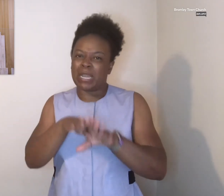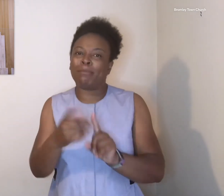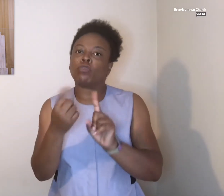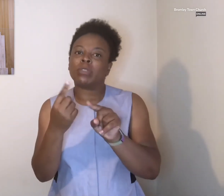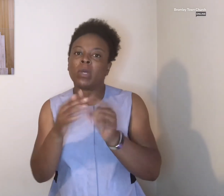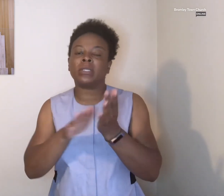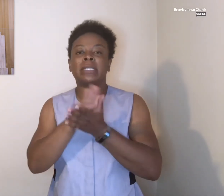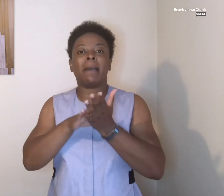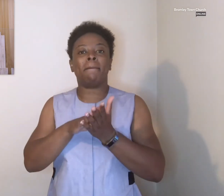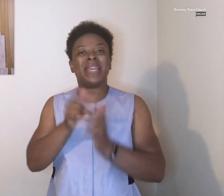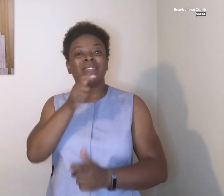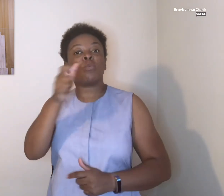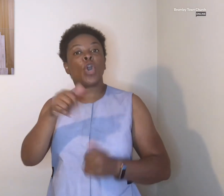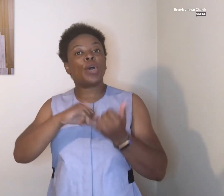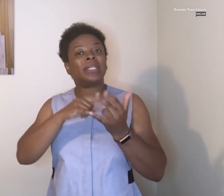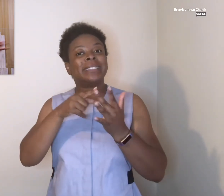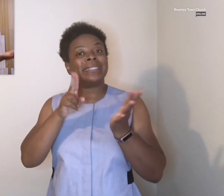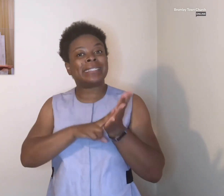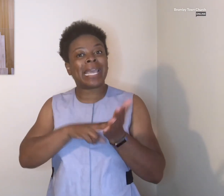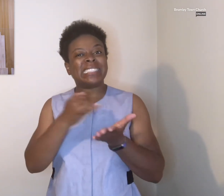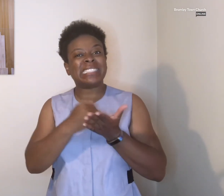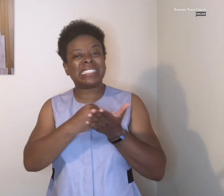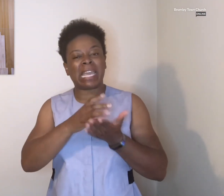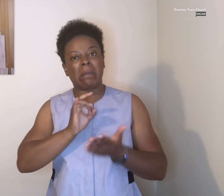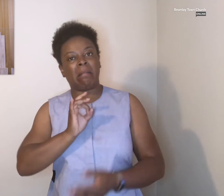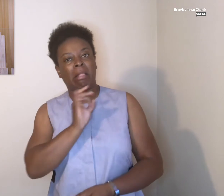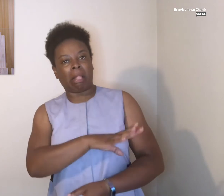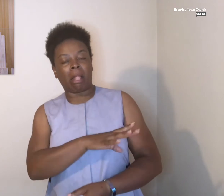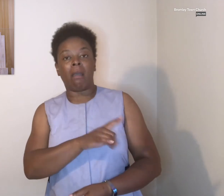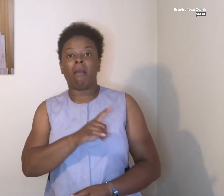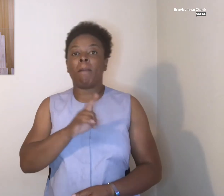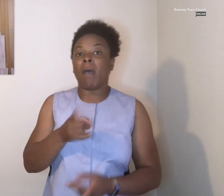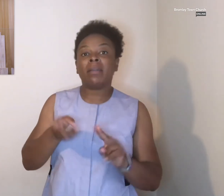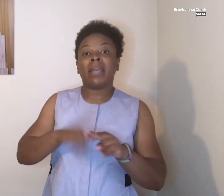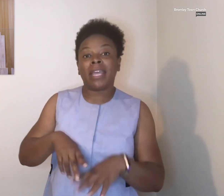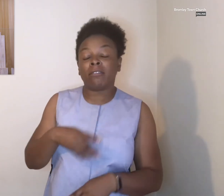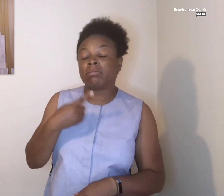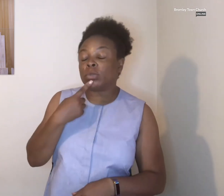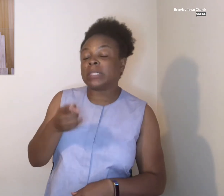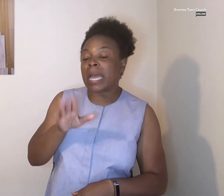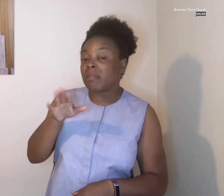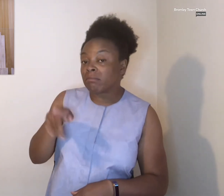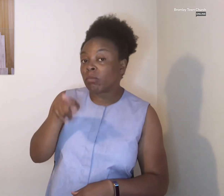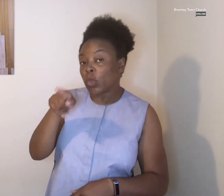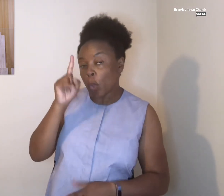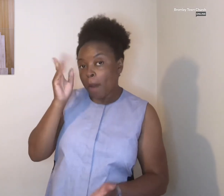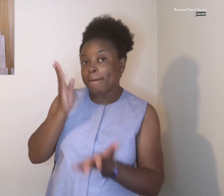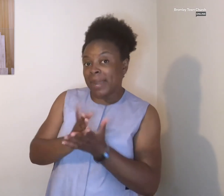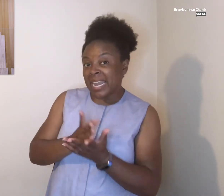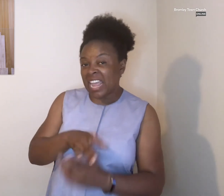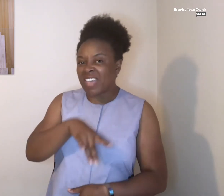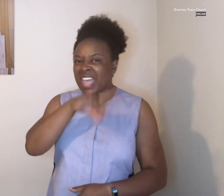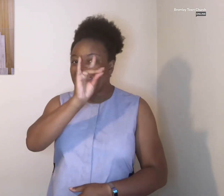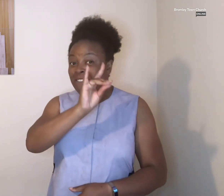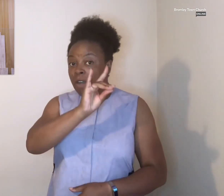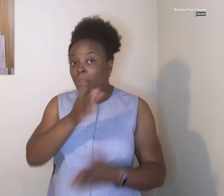we dismiss the word sin, but even if we dismiss the word sin, if you were then to say to them, well, do you believe that there is evil